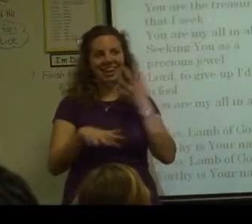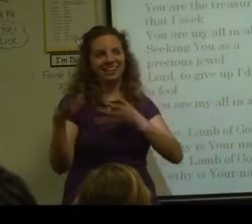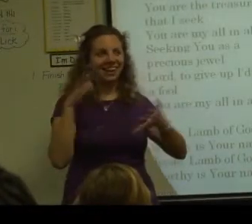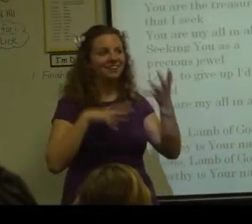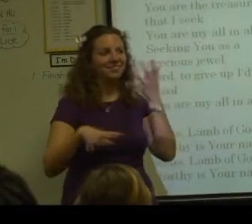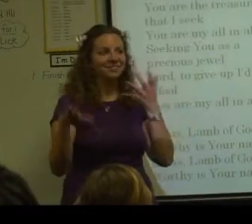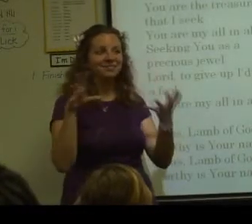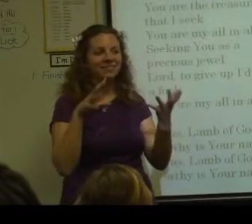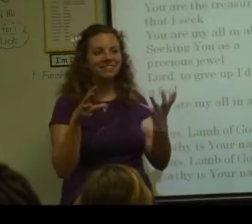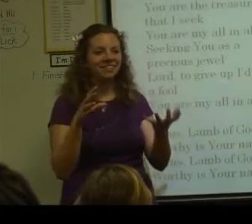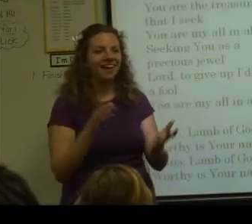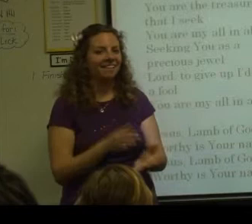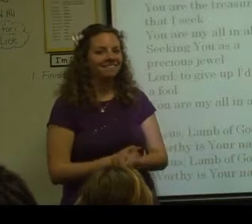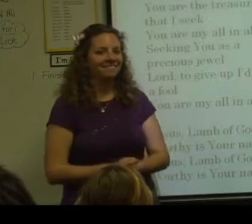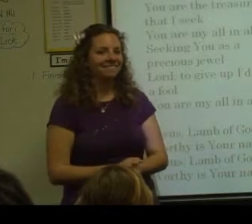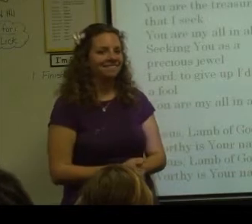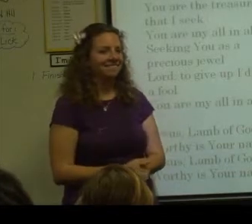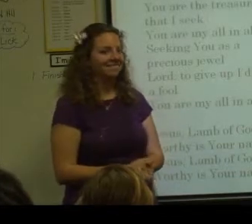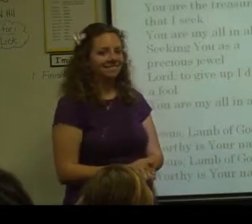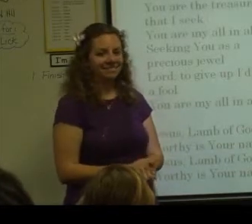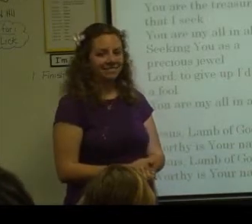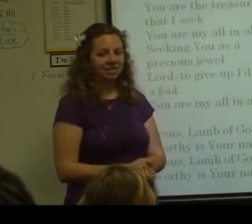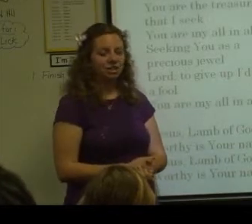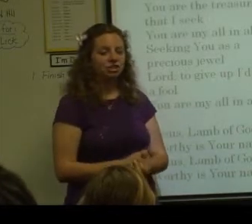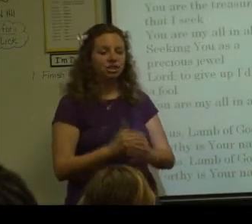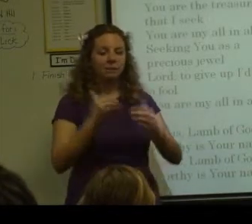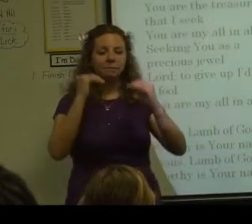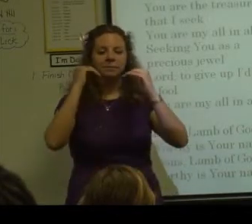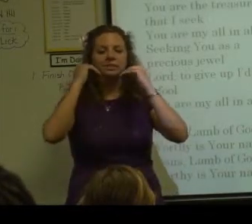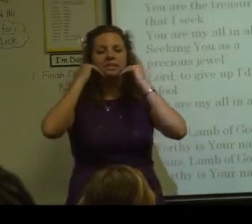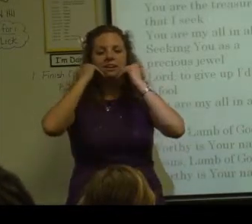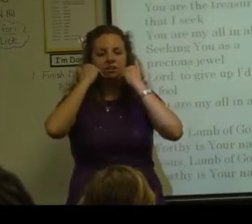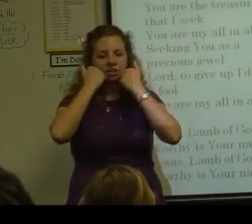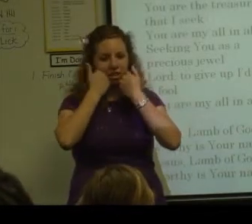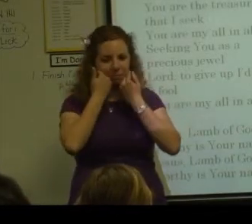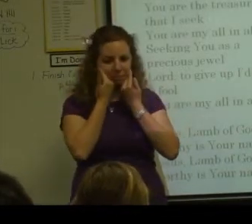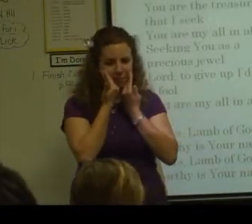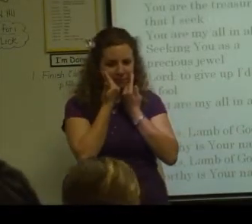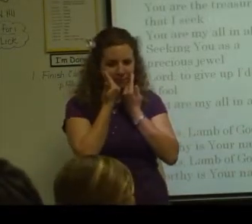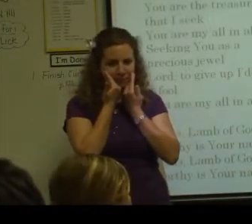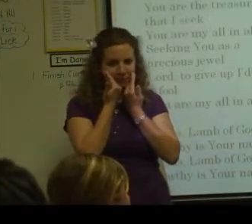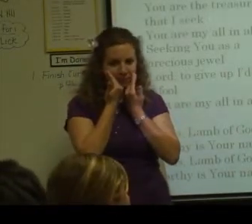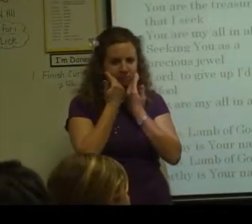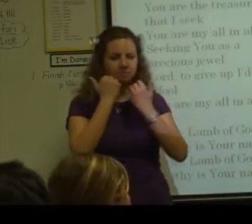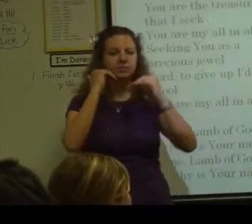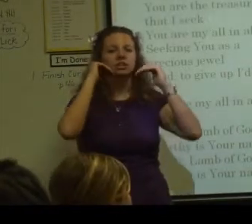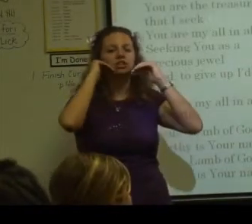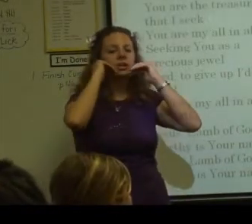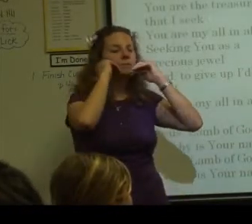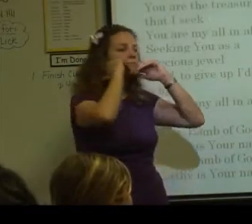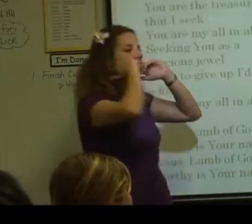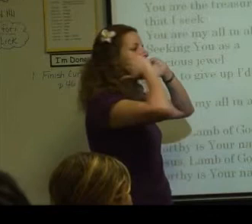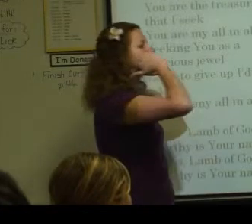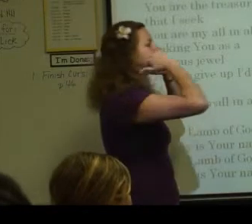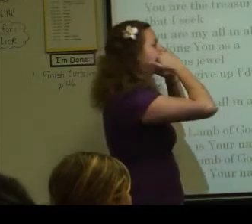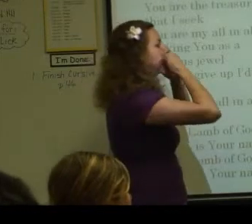decide how you want to do it based on that. What was shame again? Shame is here. Shame. Shame.